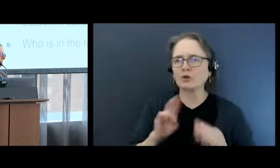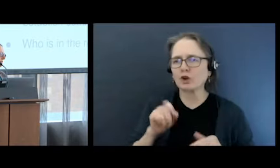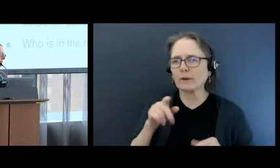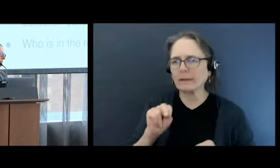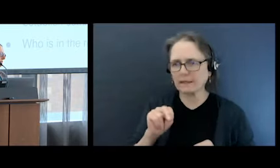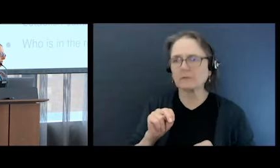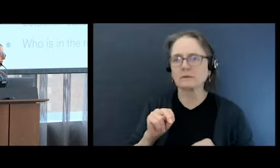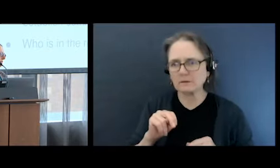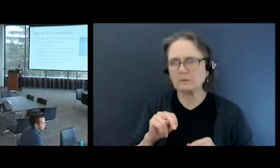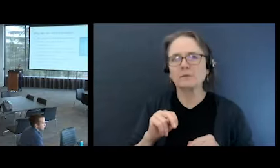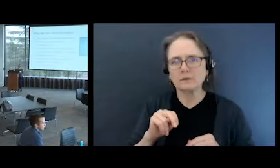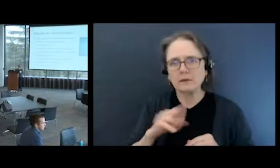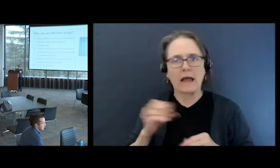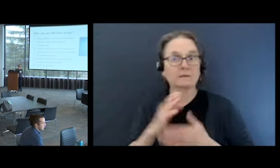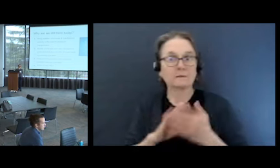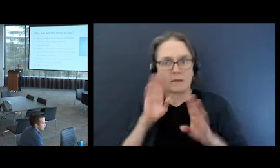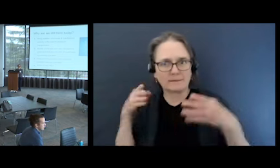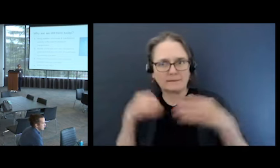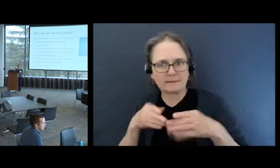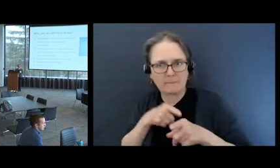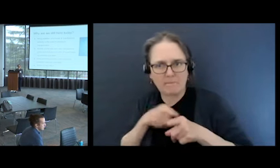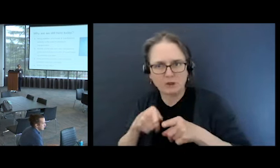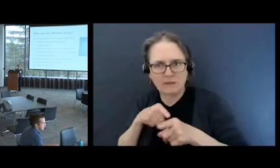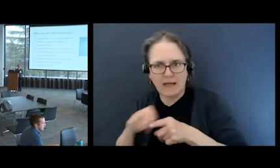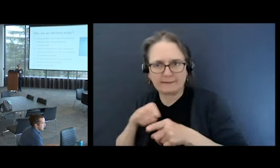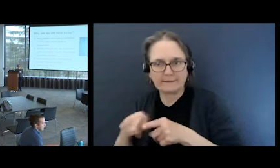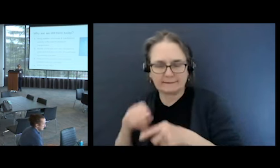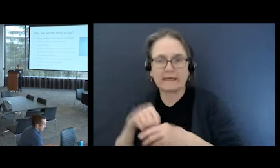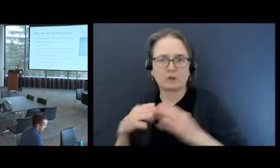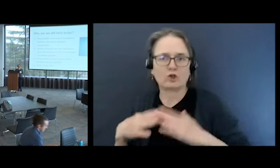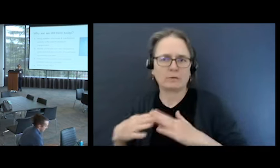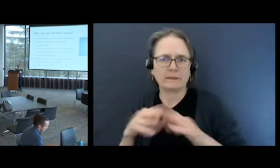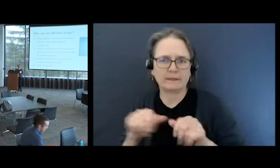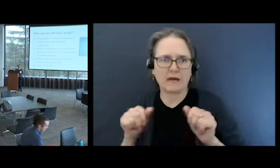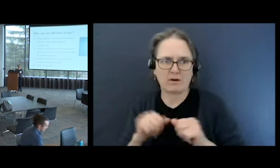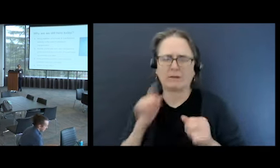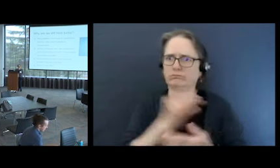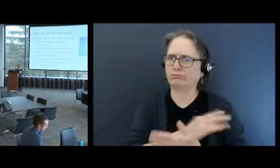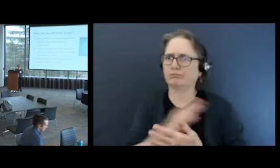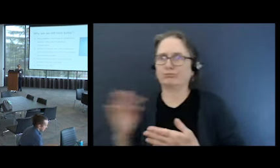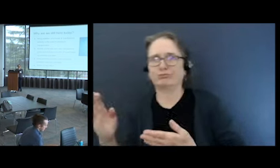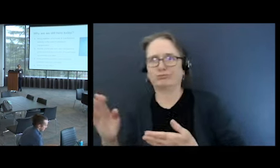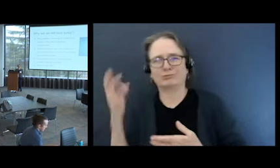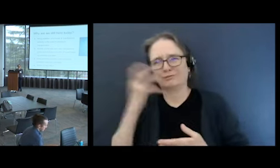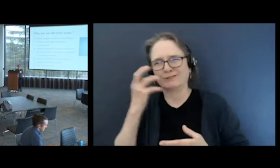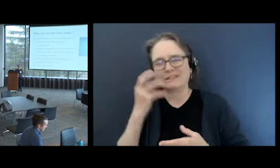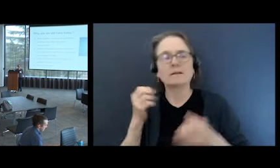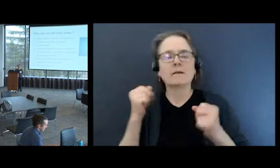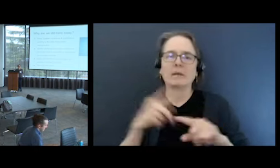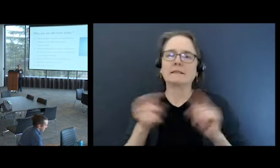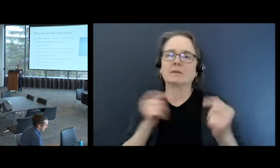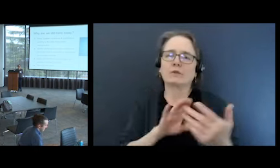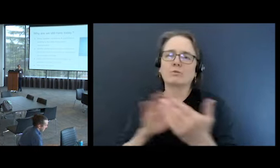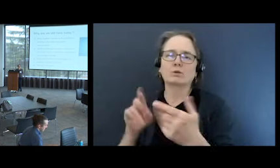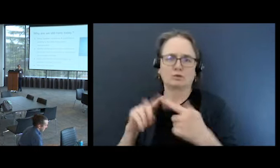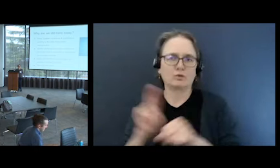within urban areas. And so that covers a lot of ground in terms of what technology is, but a lot of it is helping